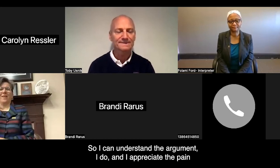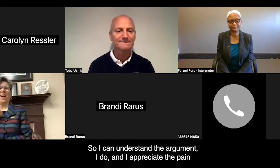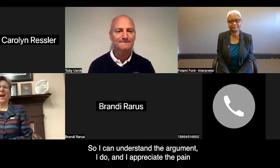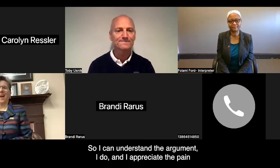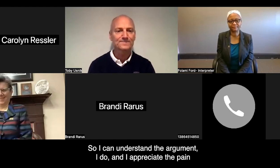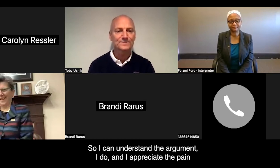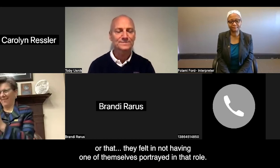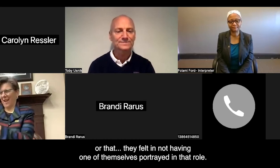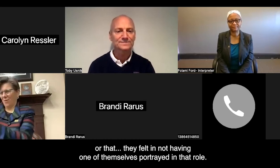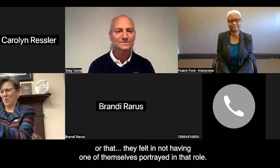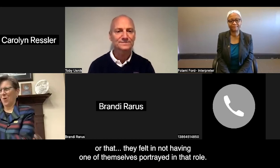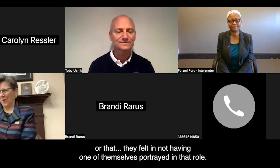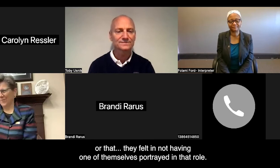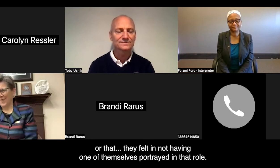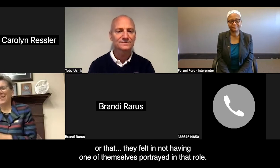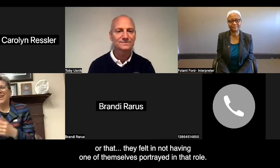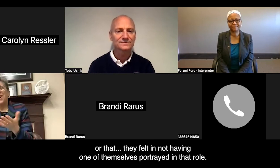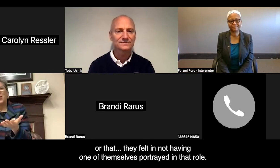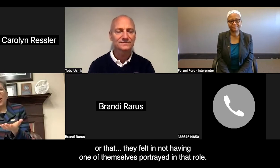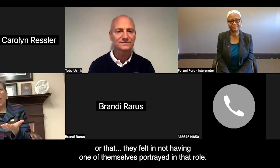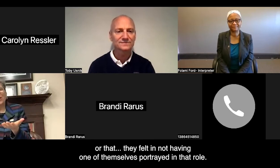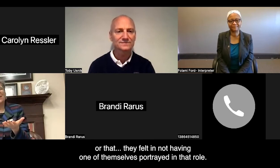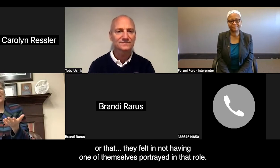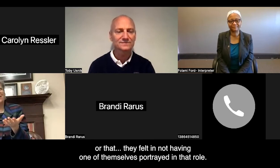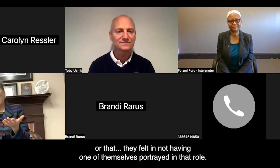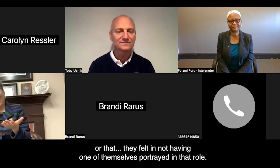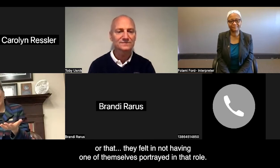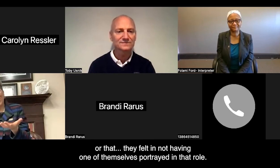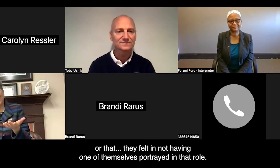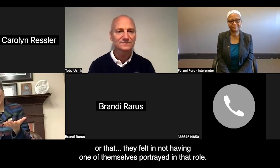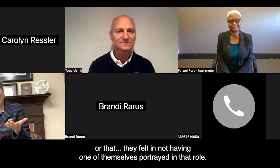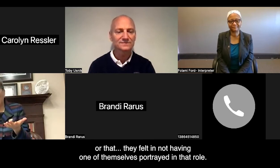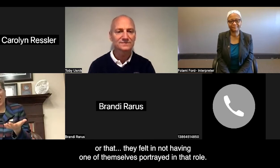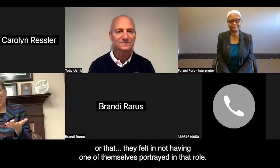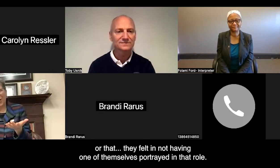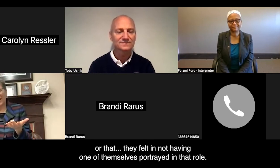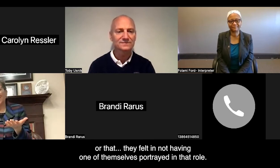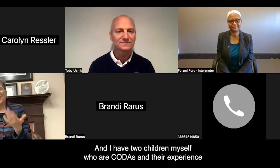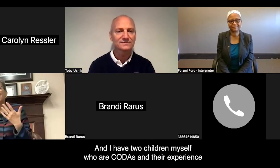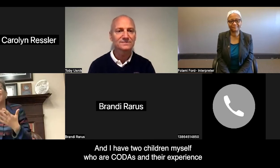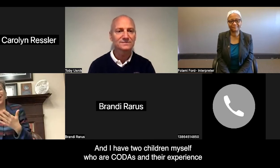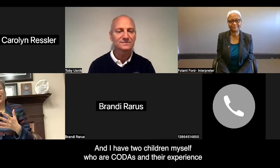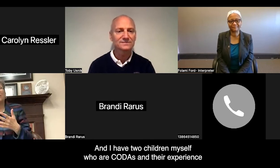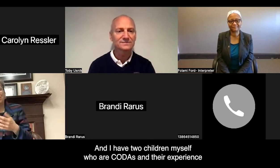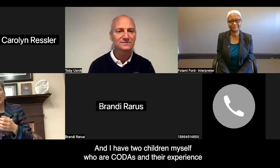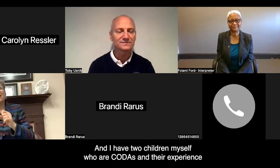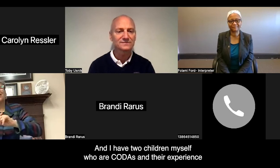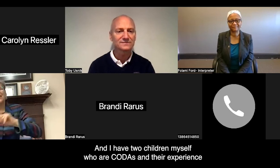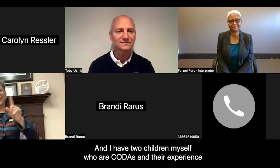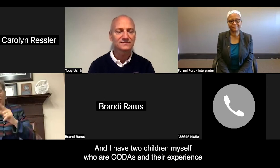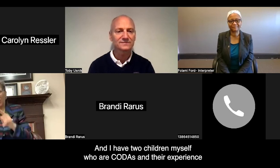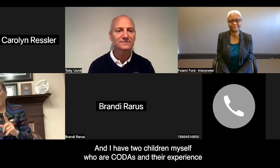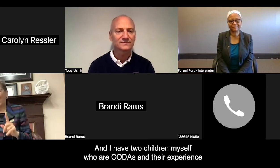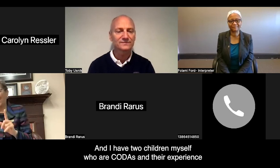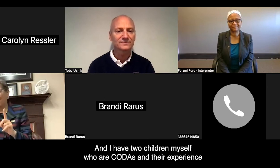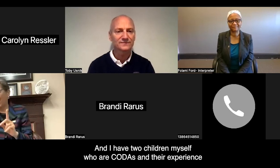that they felt and not having one of themselves portrayed in that role. And I have two children myself who are CODA's